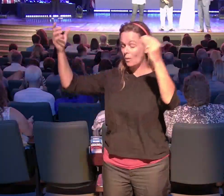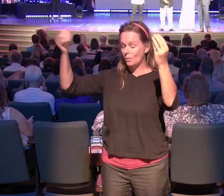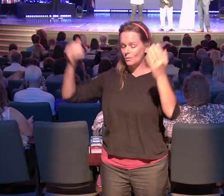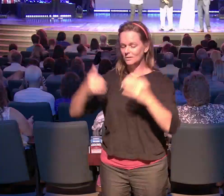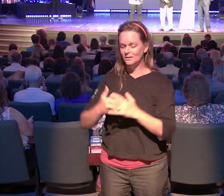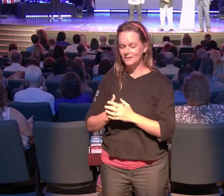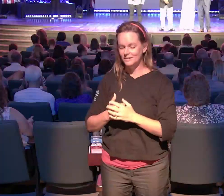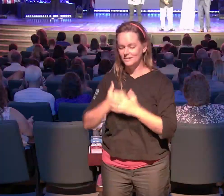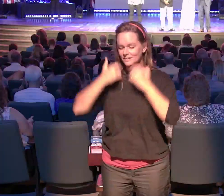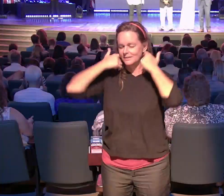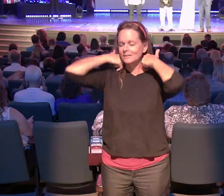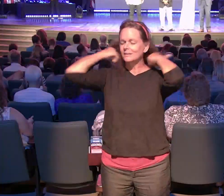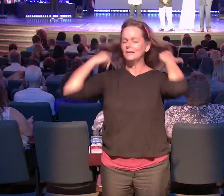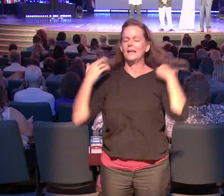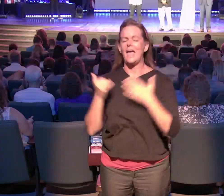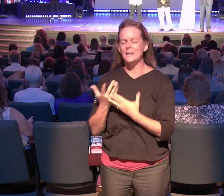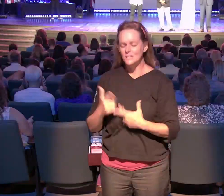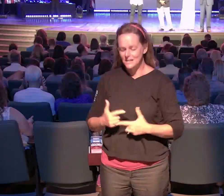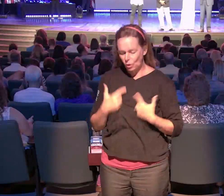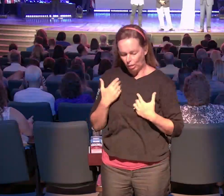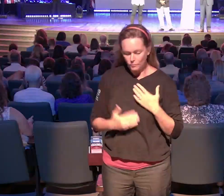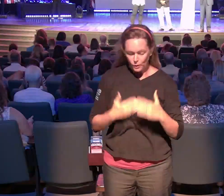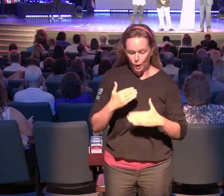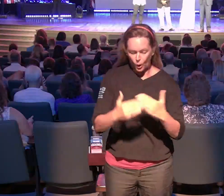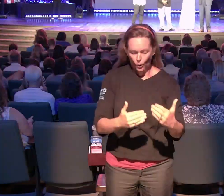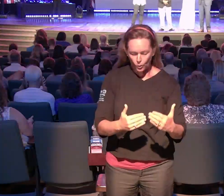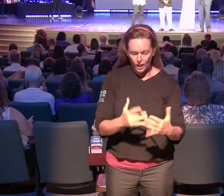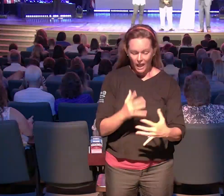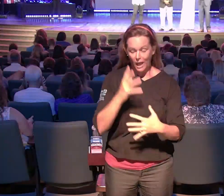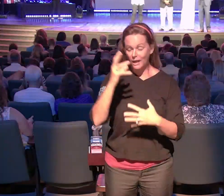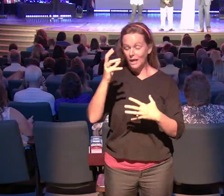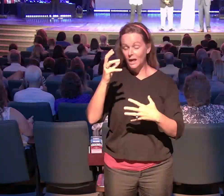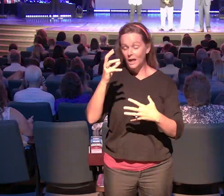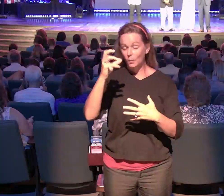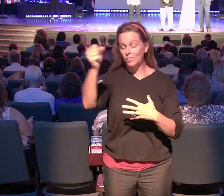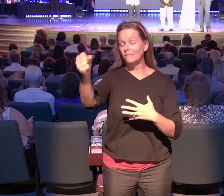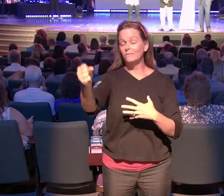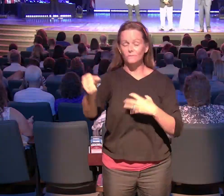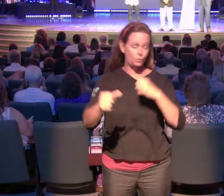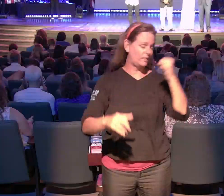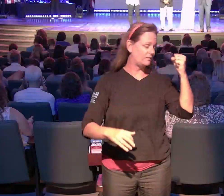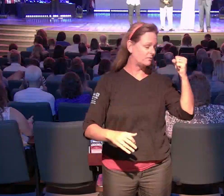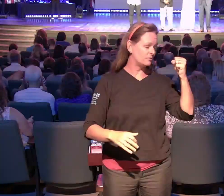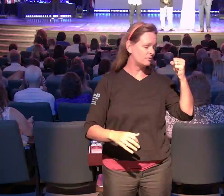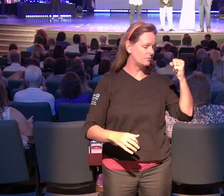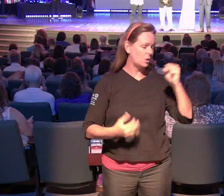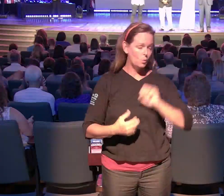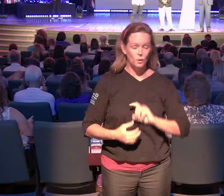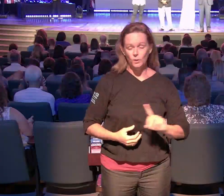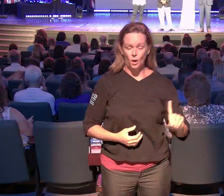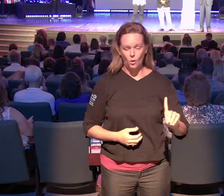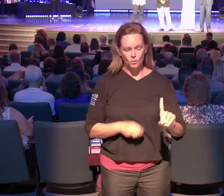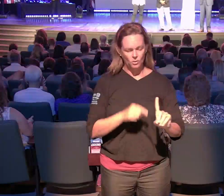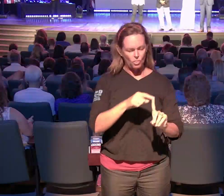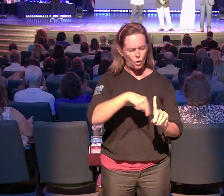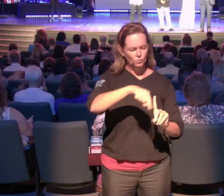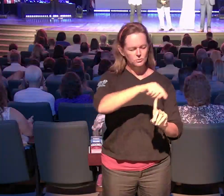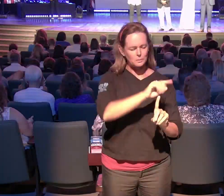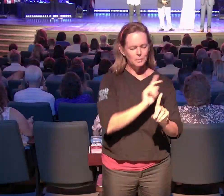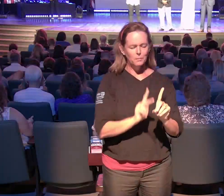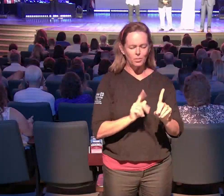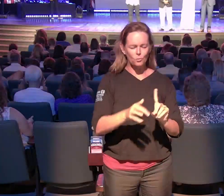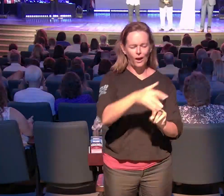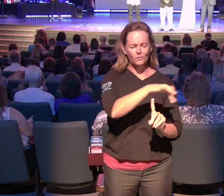Father God, and as we get into our lives and we lead the people that are around us, the spheres that we are in, Father God, that peace would